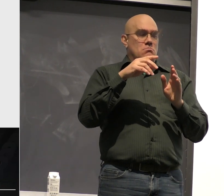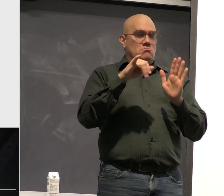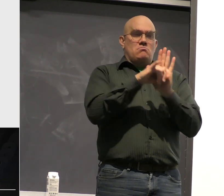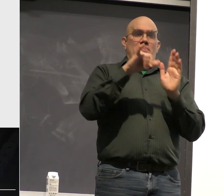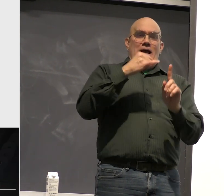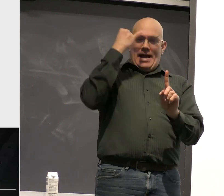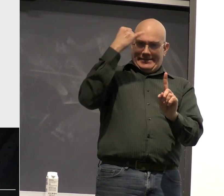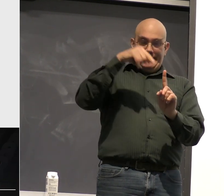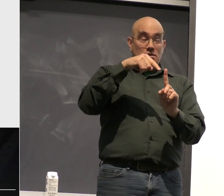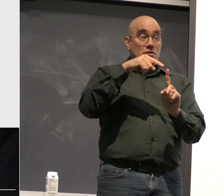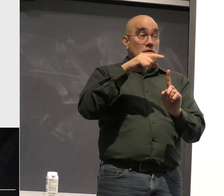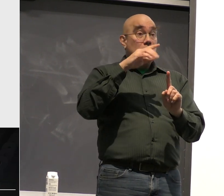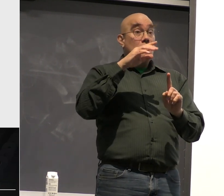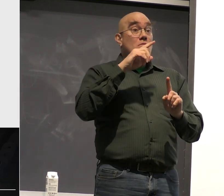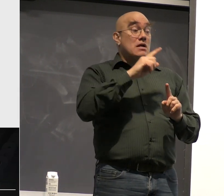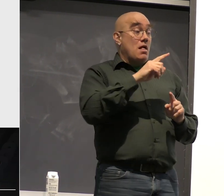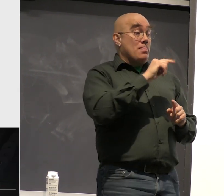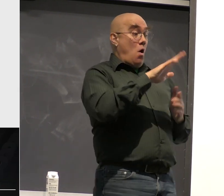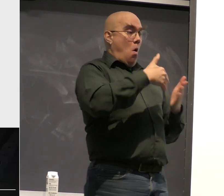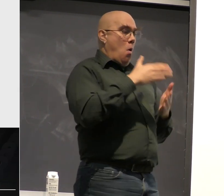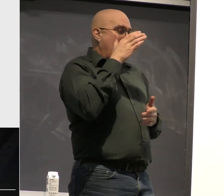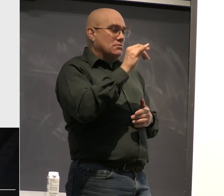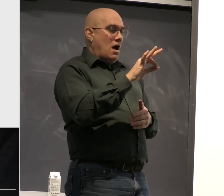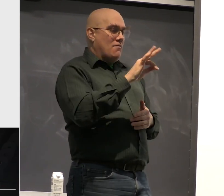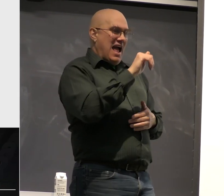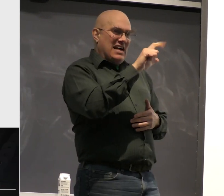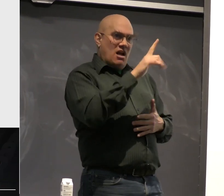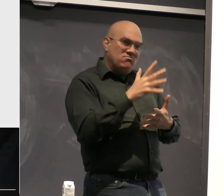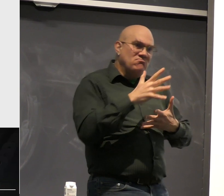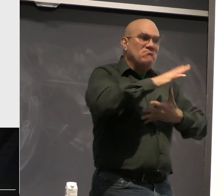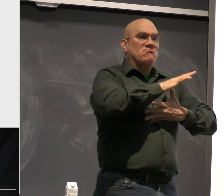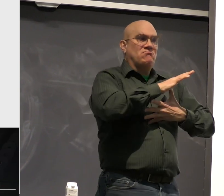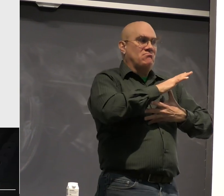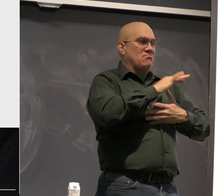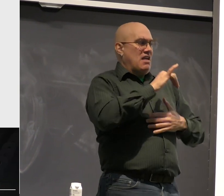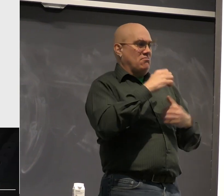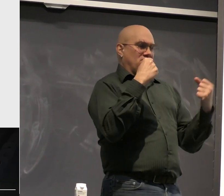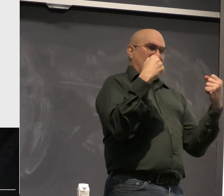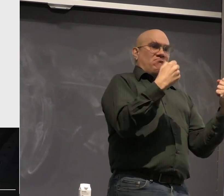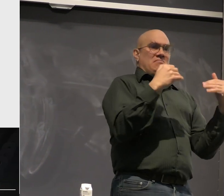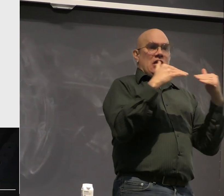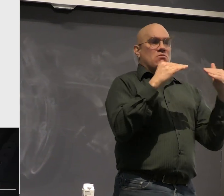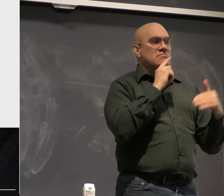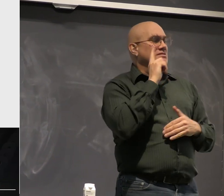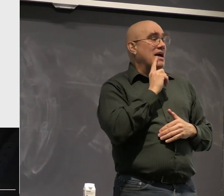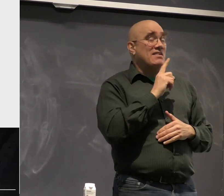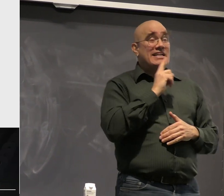to identify this idea. That the whole concept of ASL being the priority, sign